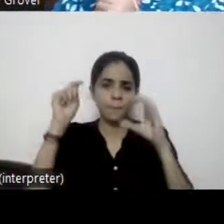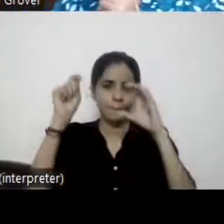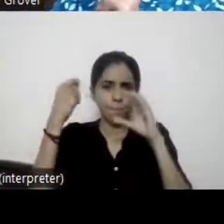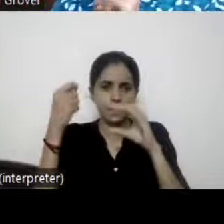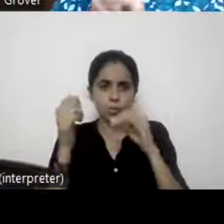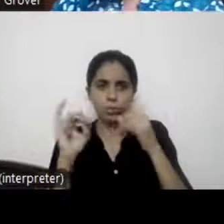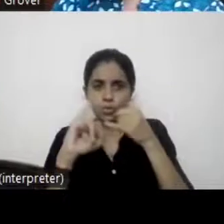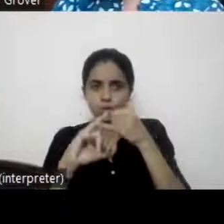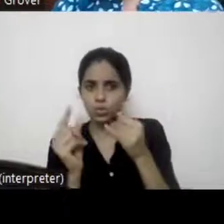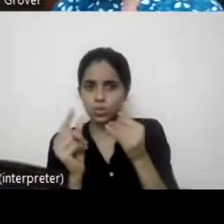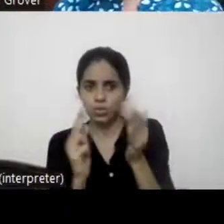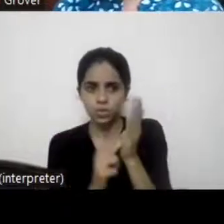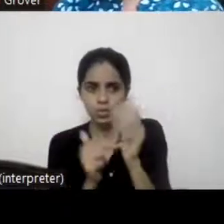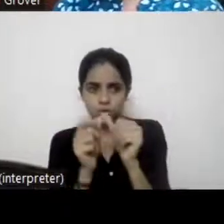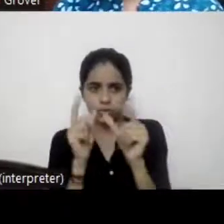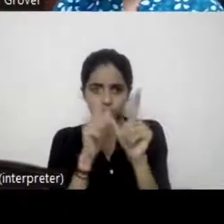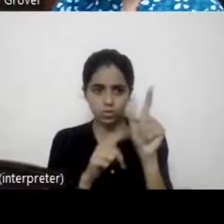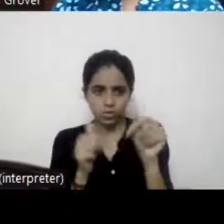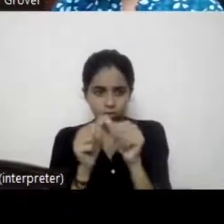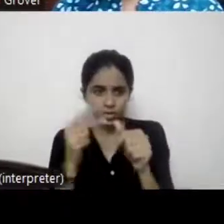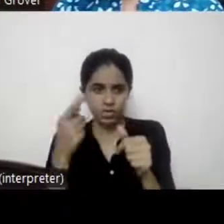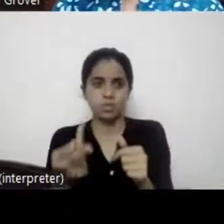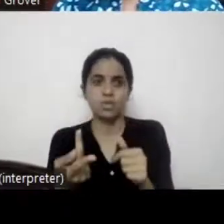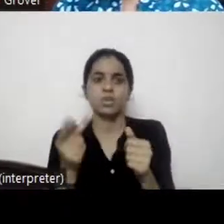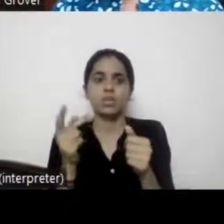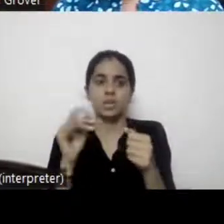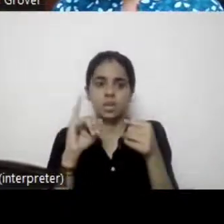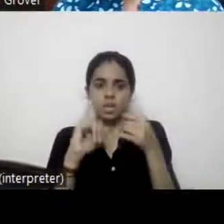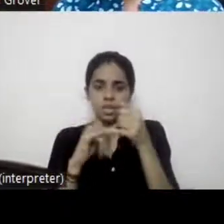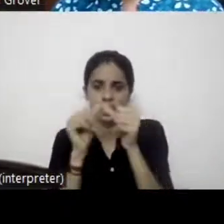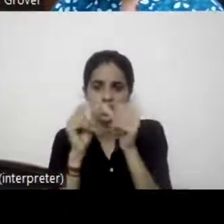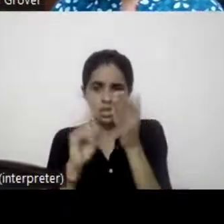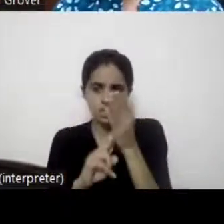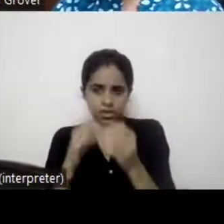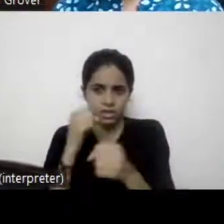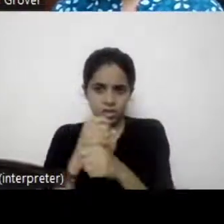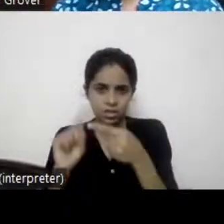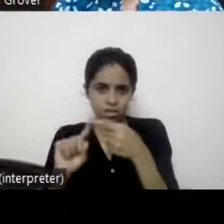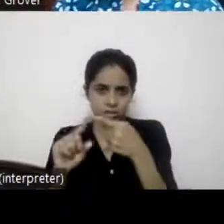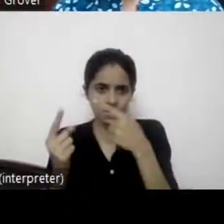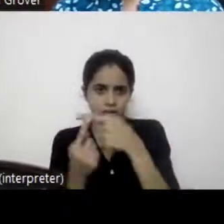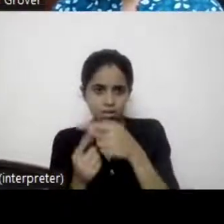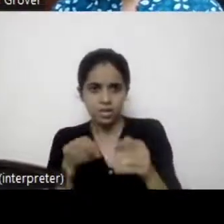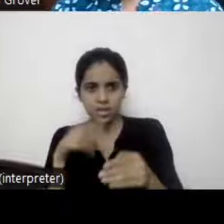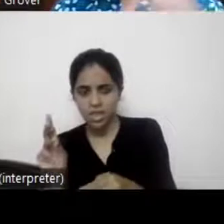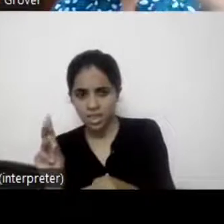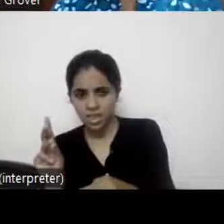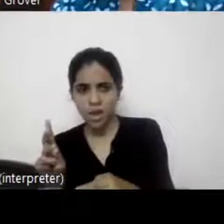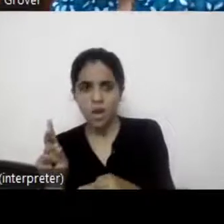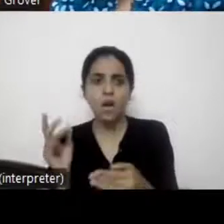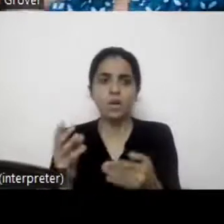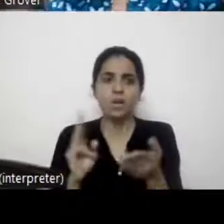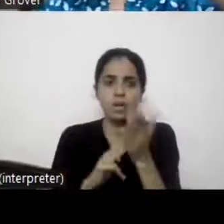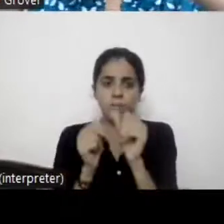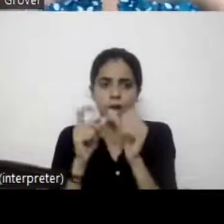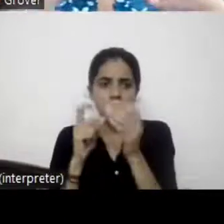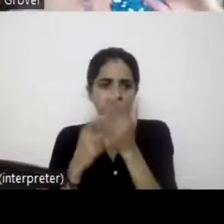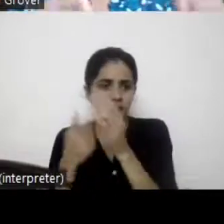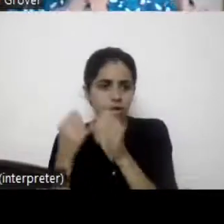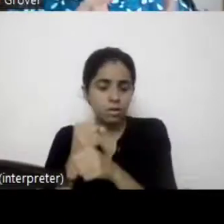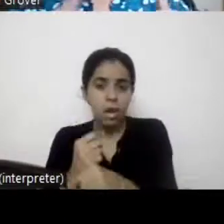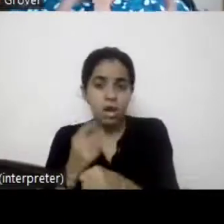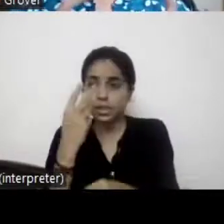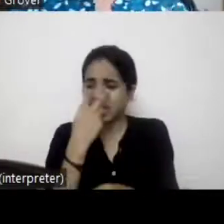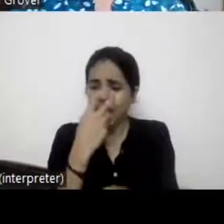Sunaina. Then there's a film called Sangeet, Margarita with the Straw, Ship of Theseus. How these